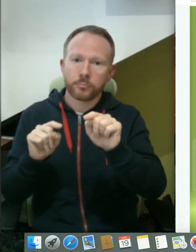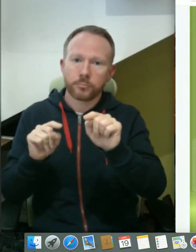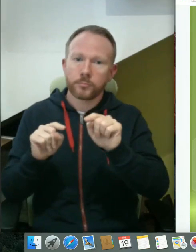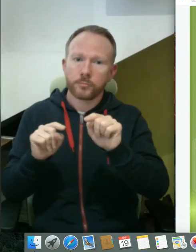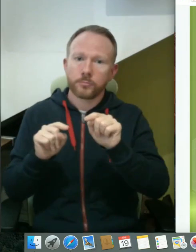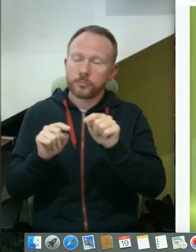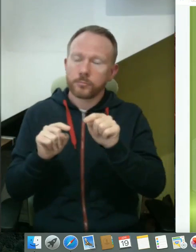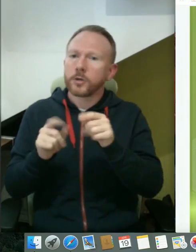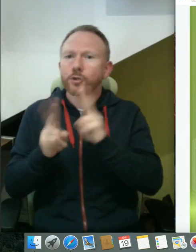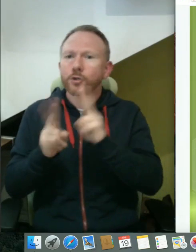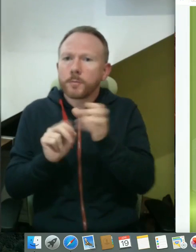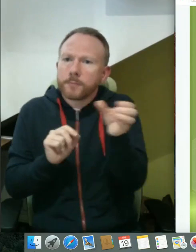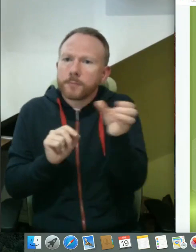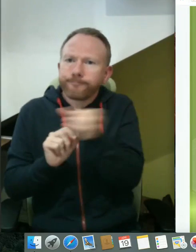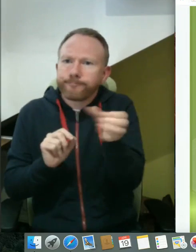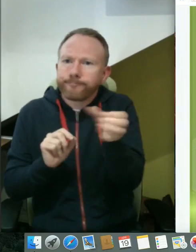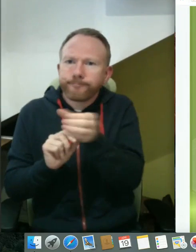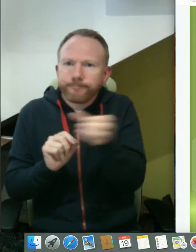legal system,